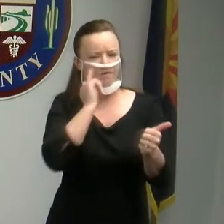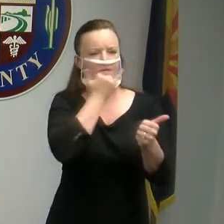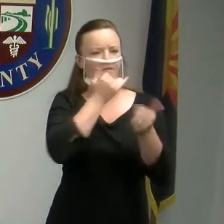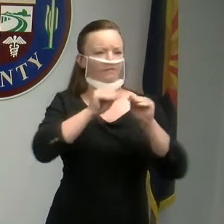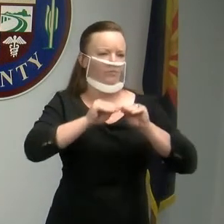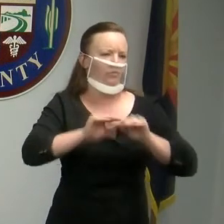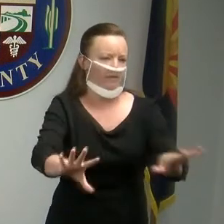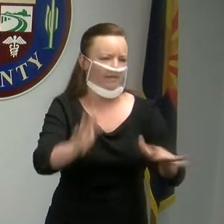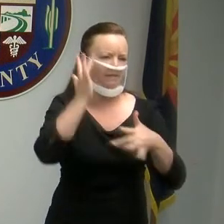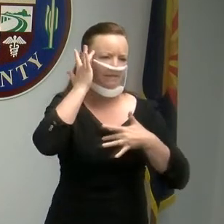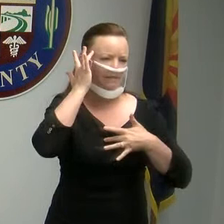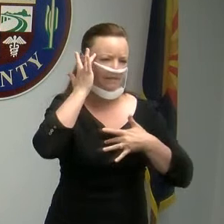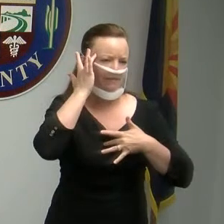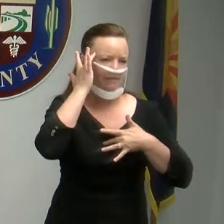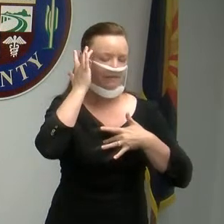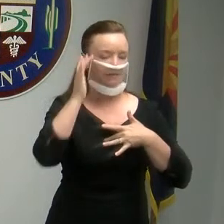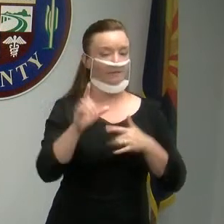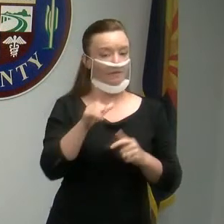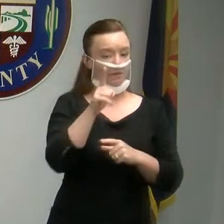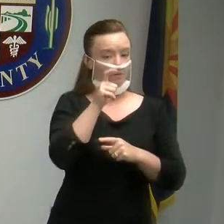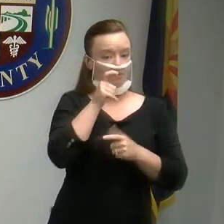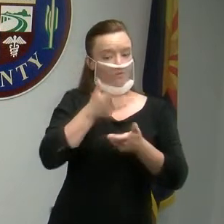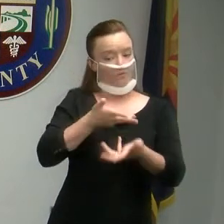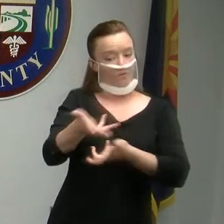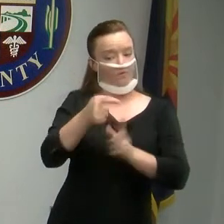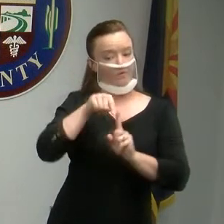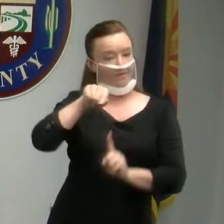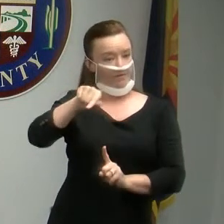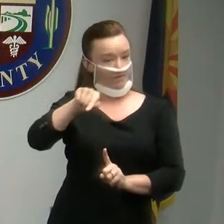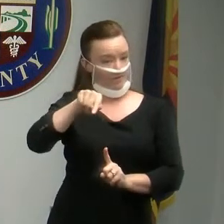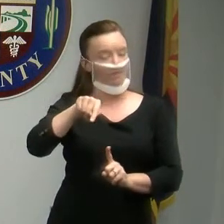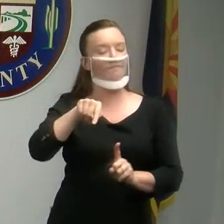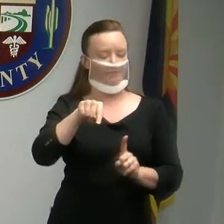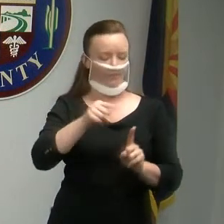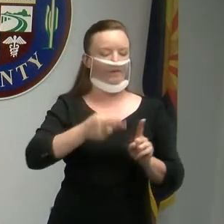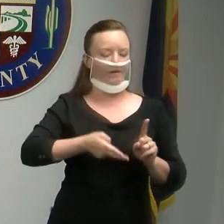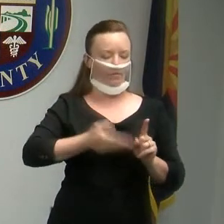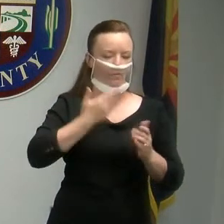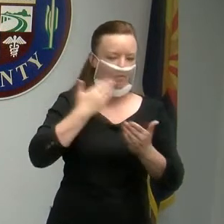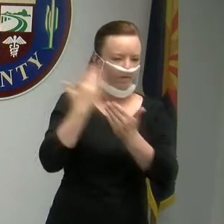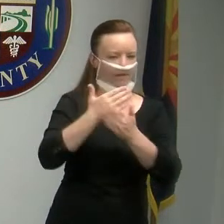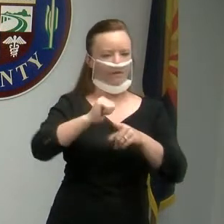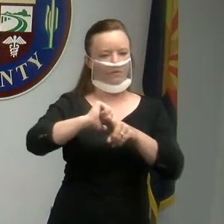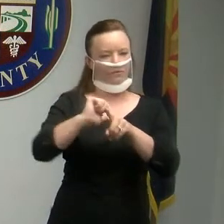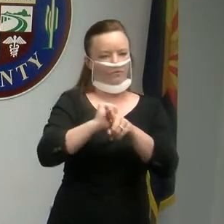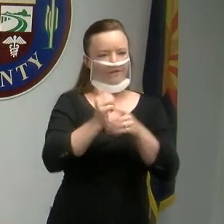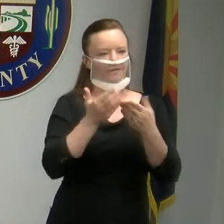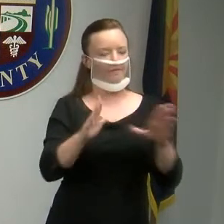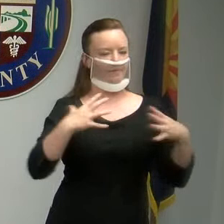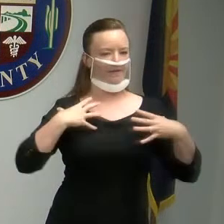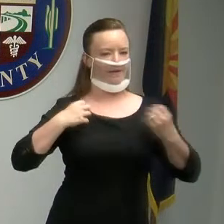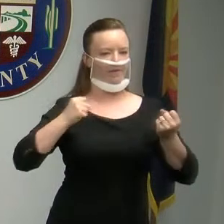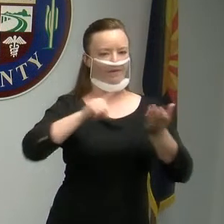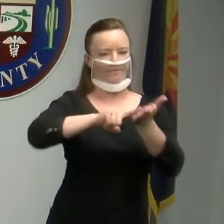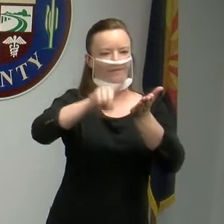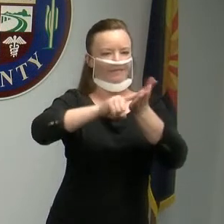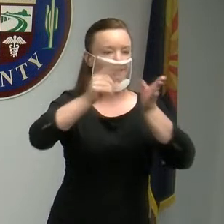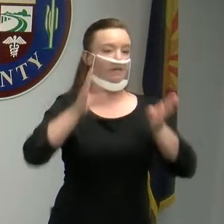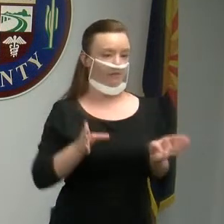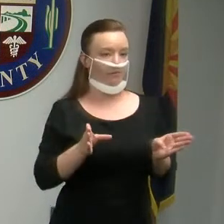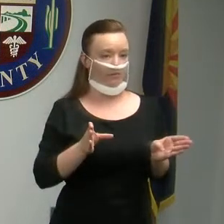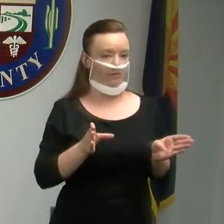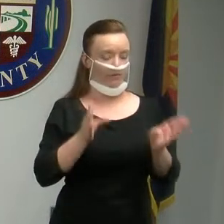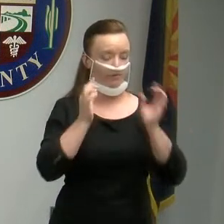highly trained public health investigator. Then, once the information about who is exposed by that